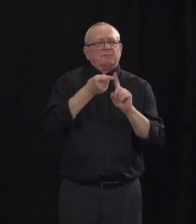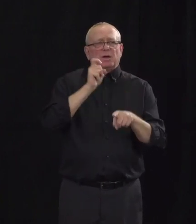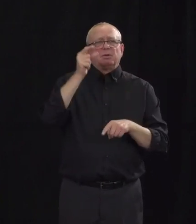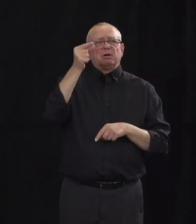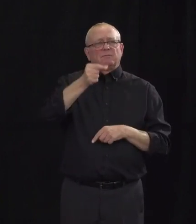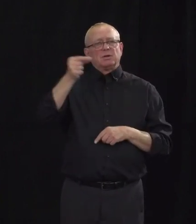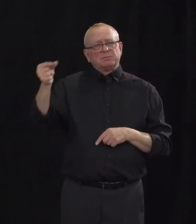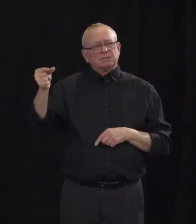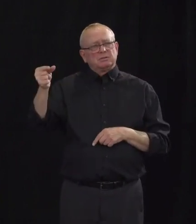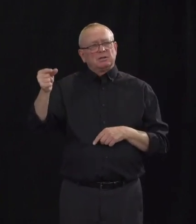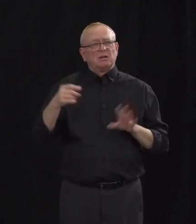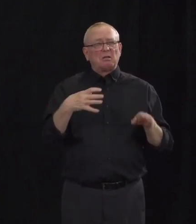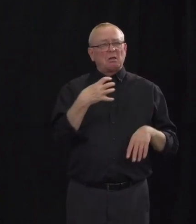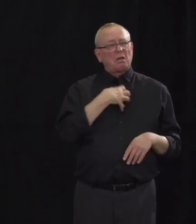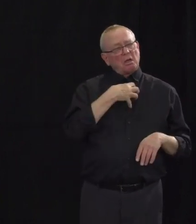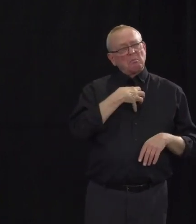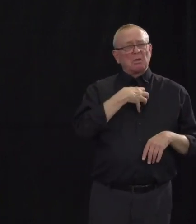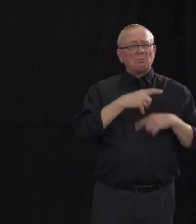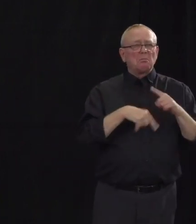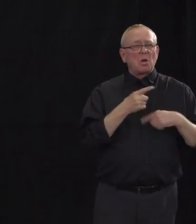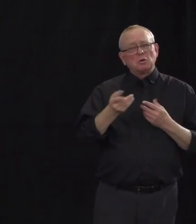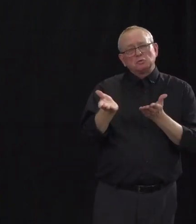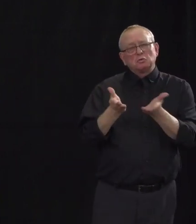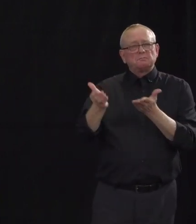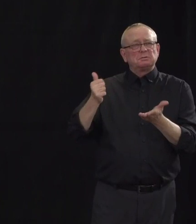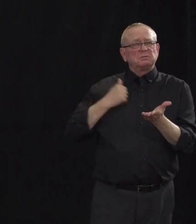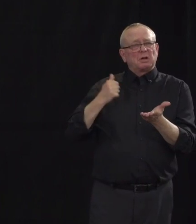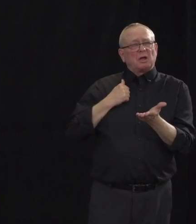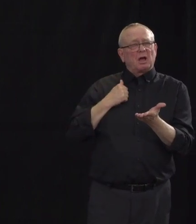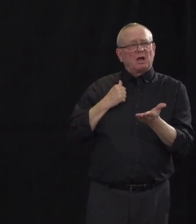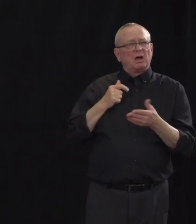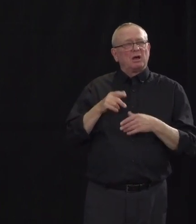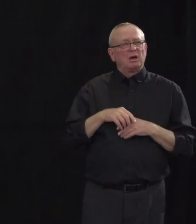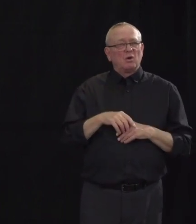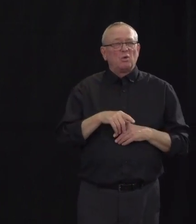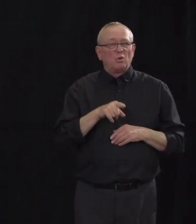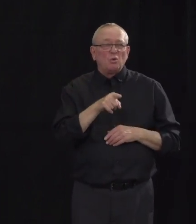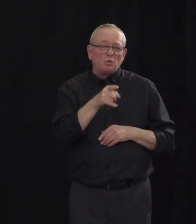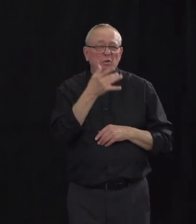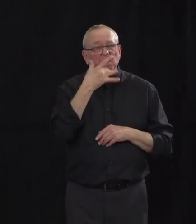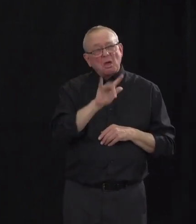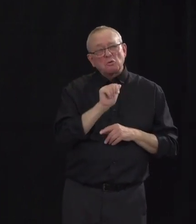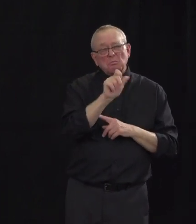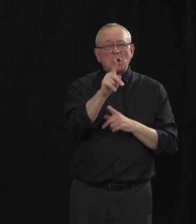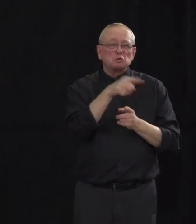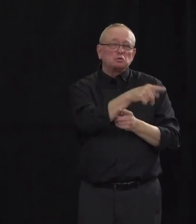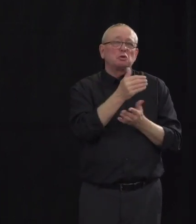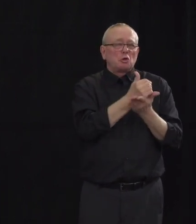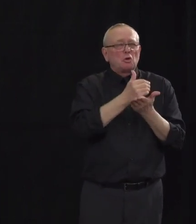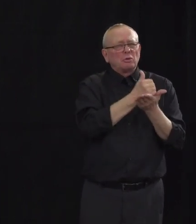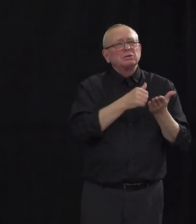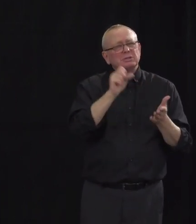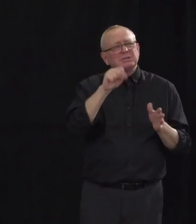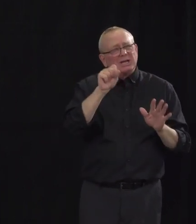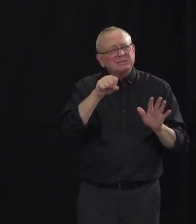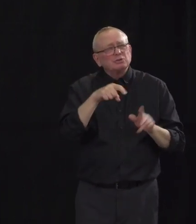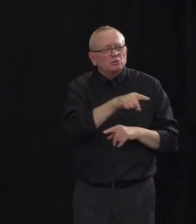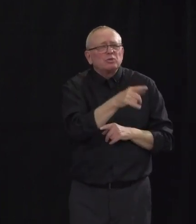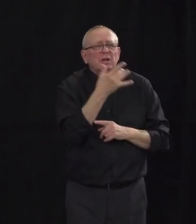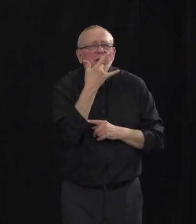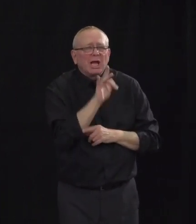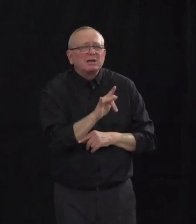public sector to realize, in a way, they're fortunate that they continue to get a paycheck where many in the private sector are being laid off by the millions right